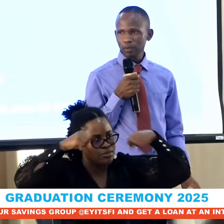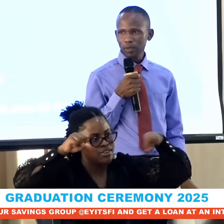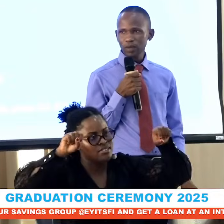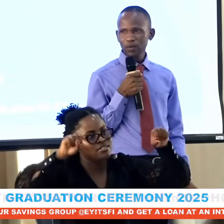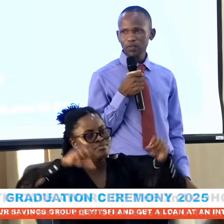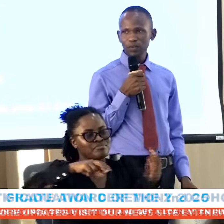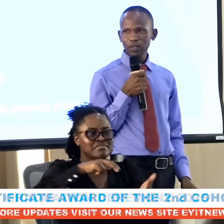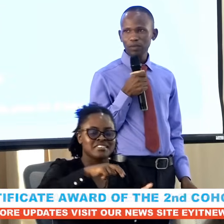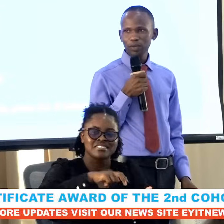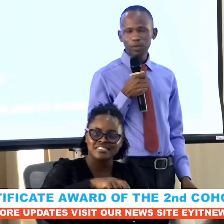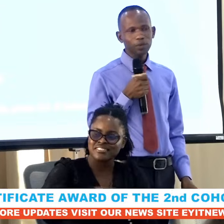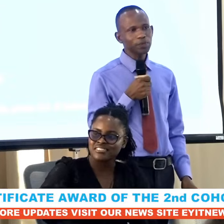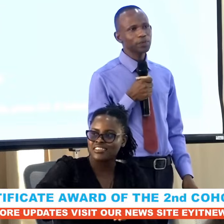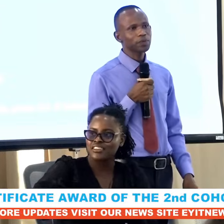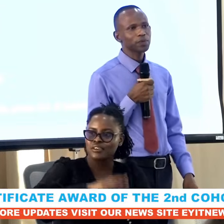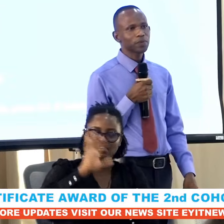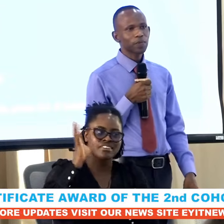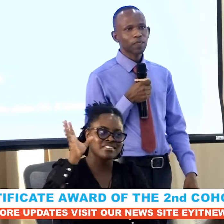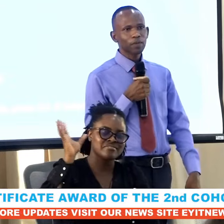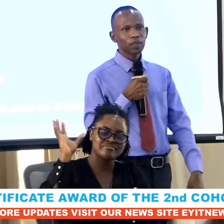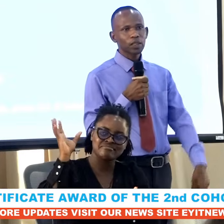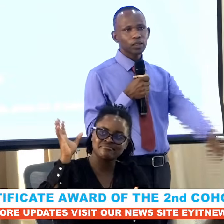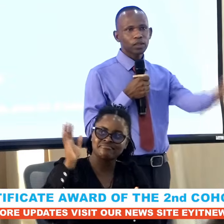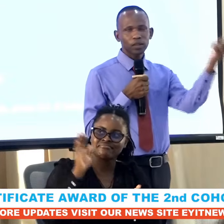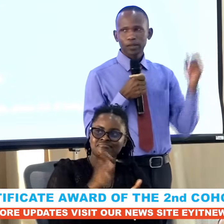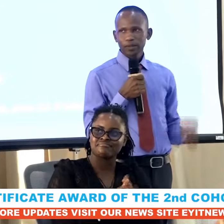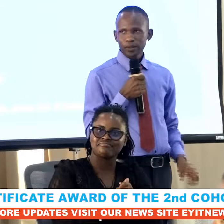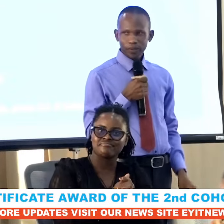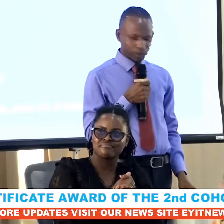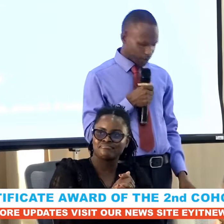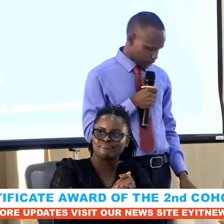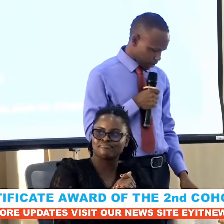stand up and wave for the people.